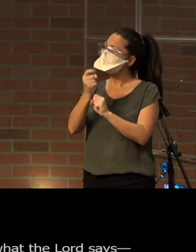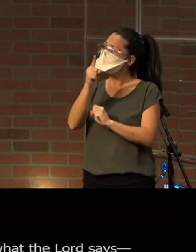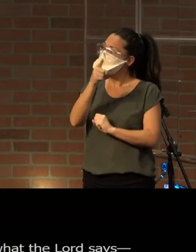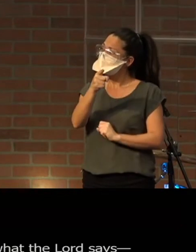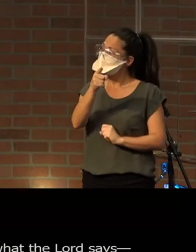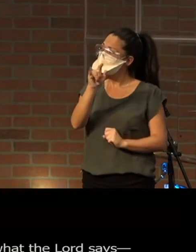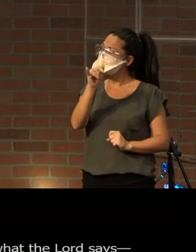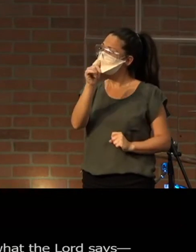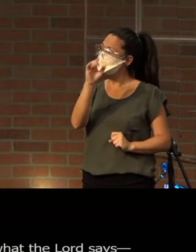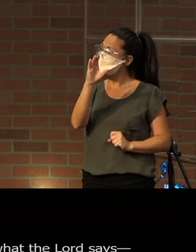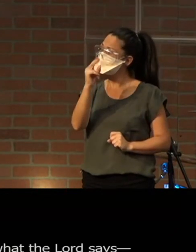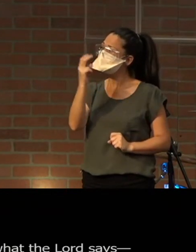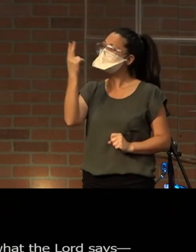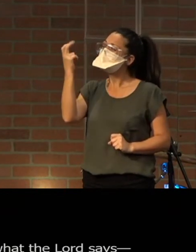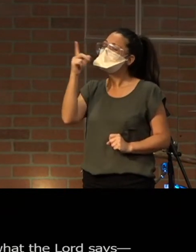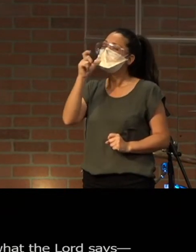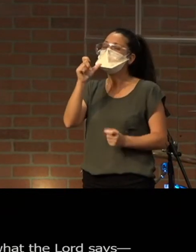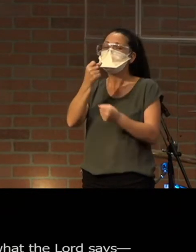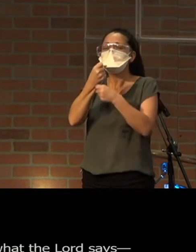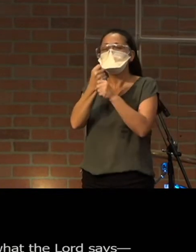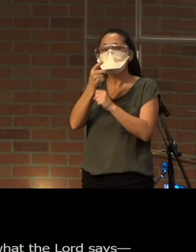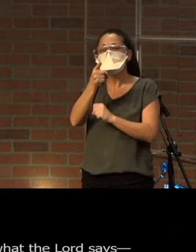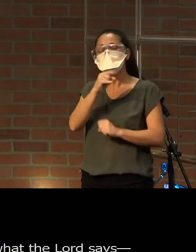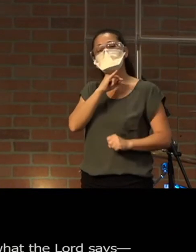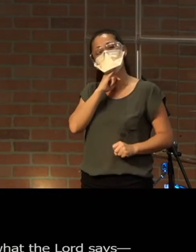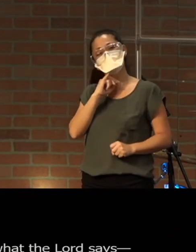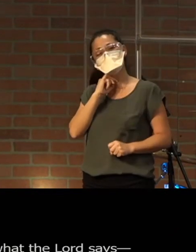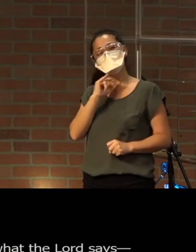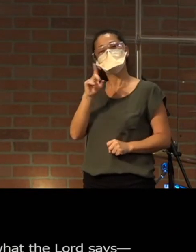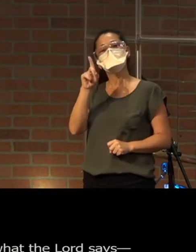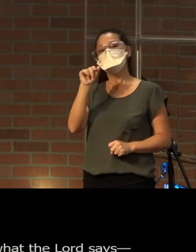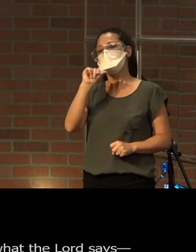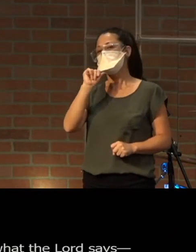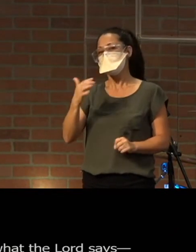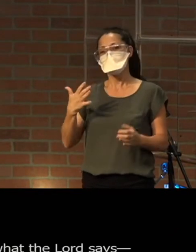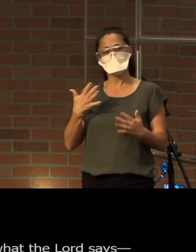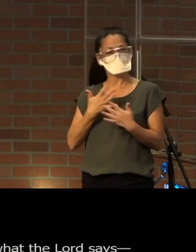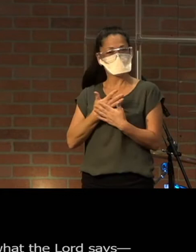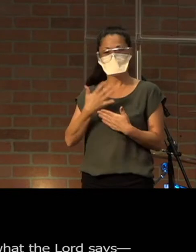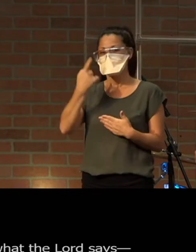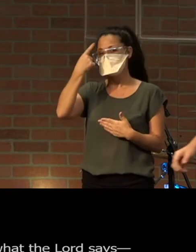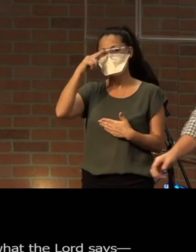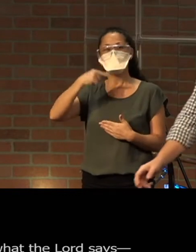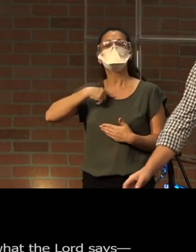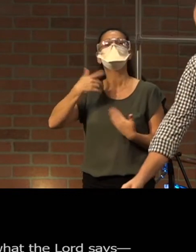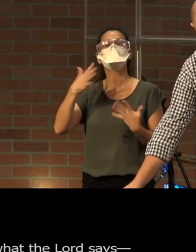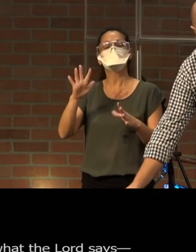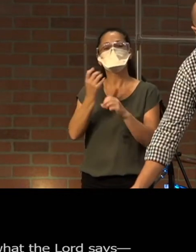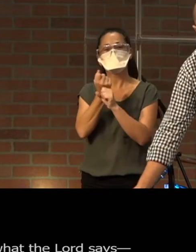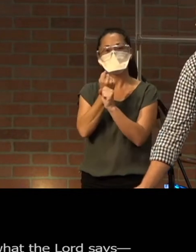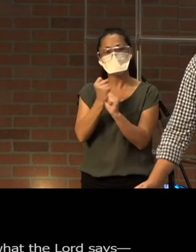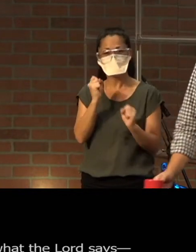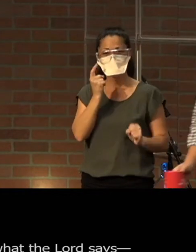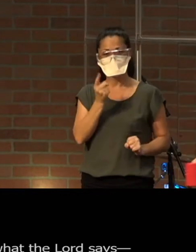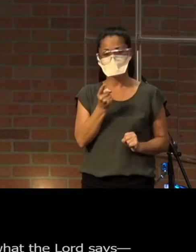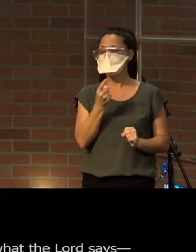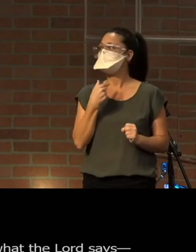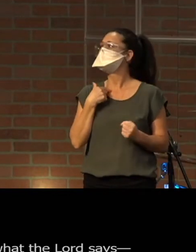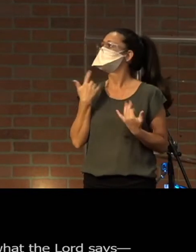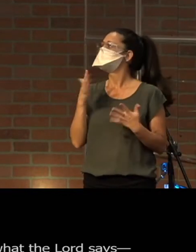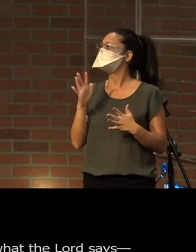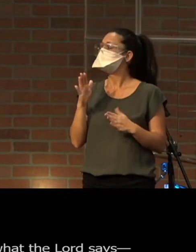Jacob, he who formed you, Israel, do not fear, for I have redeemed you. I have